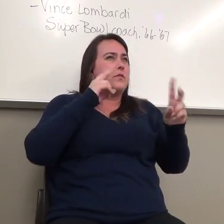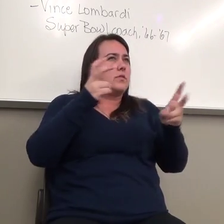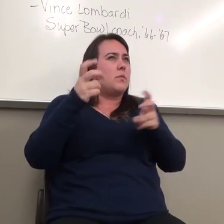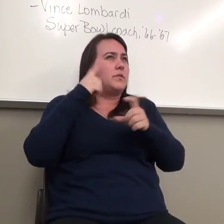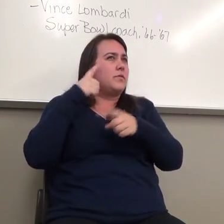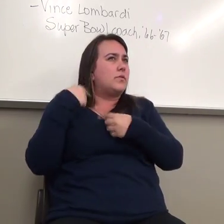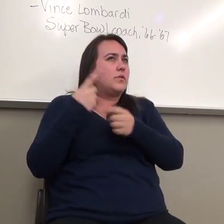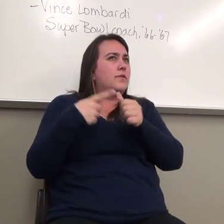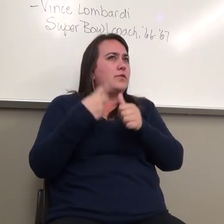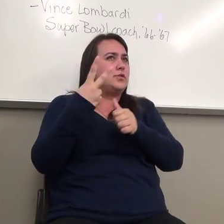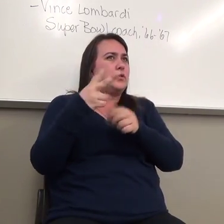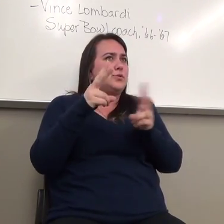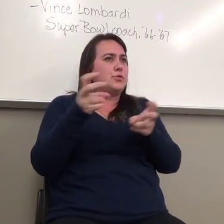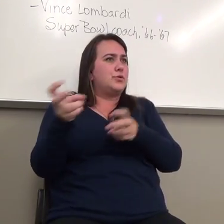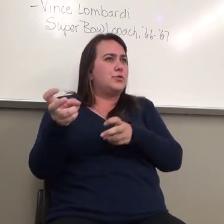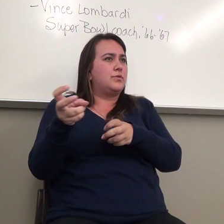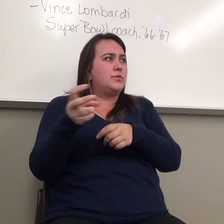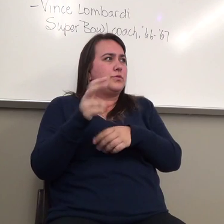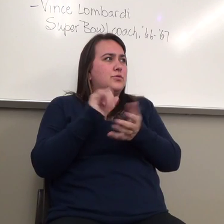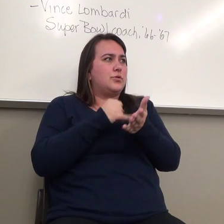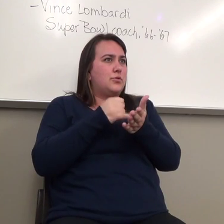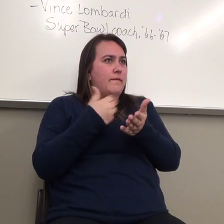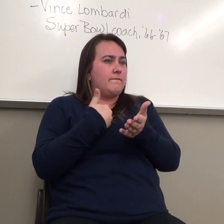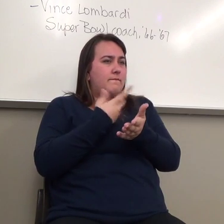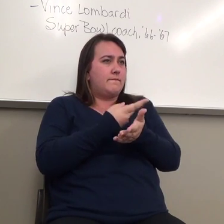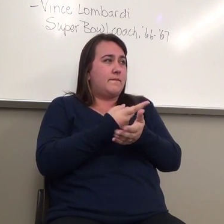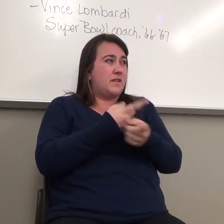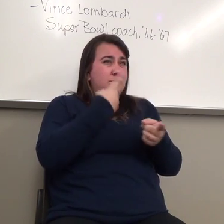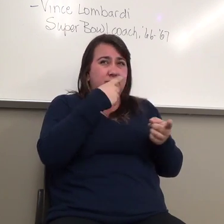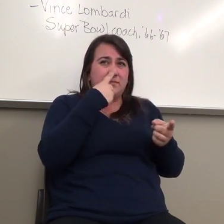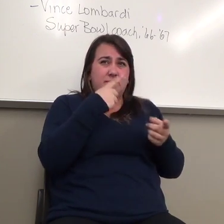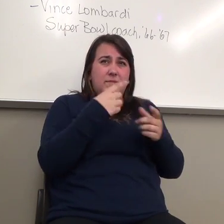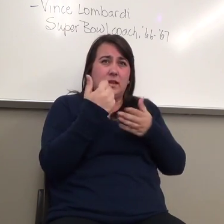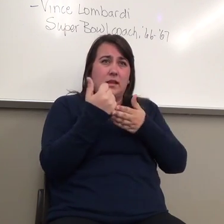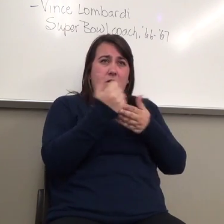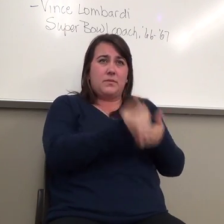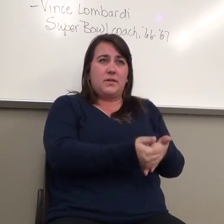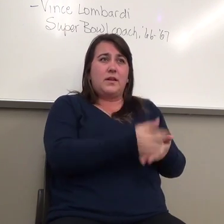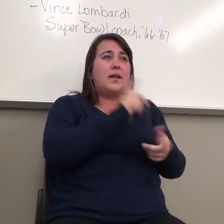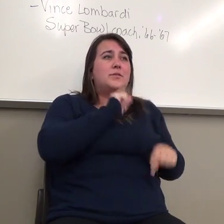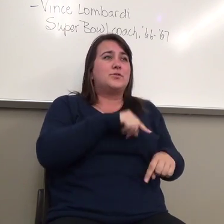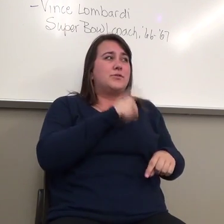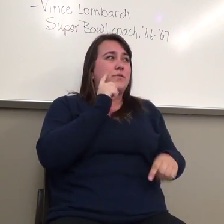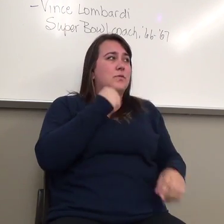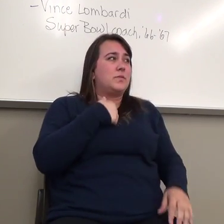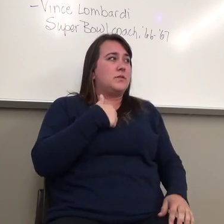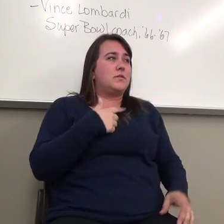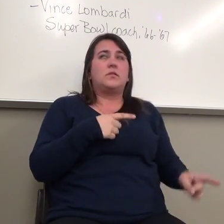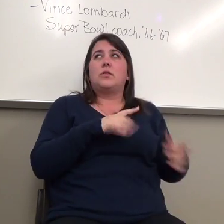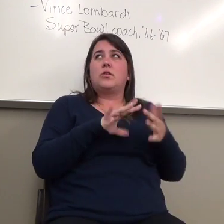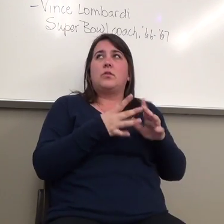Do you have the topics for the last two journals? Can somebody answer Jacob's question? Online. I couldn't